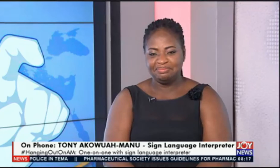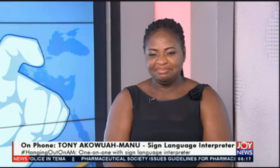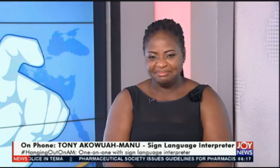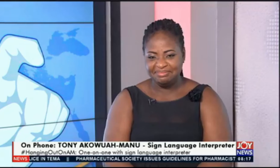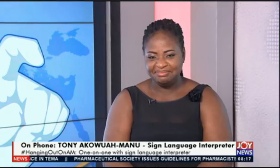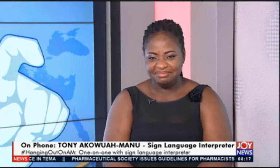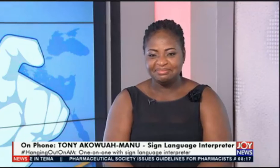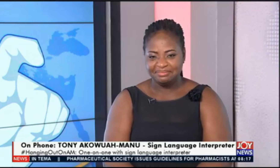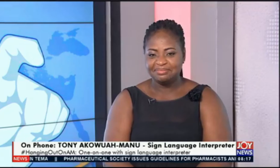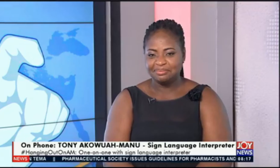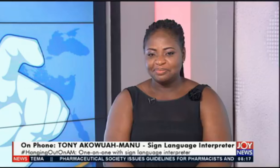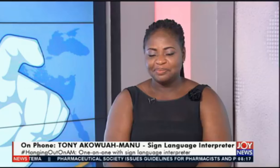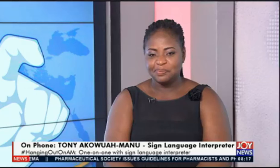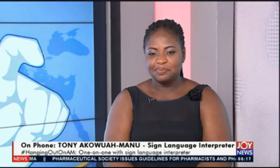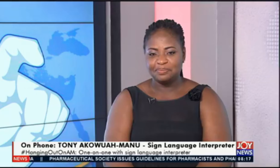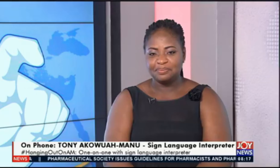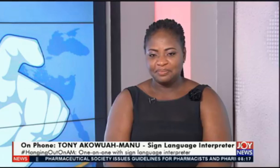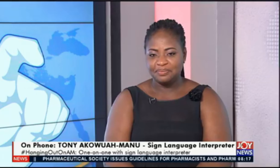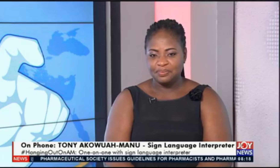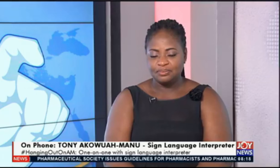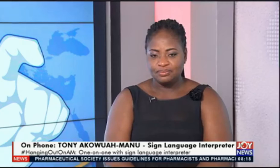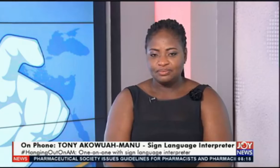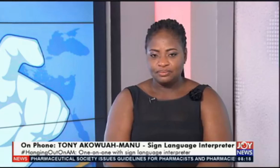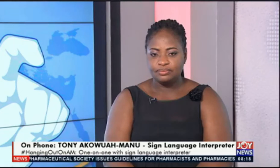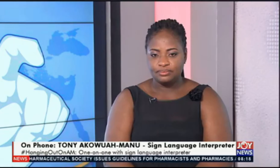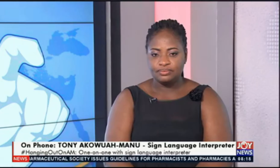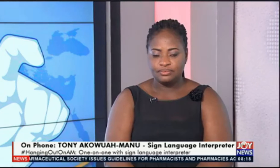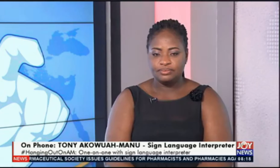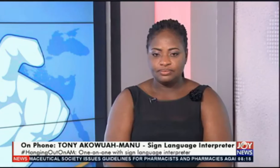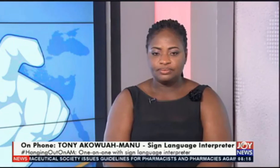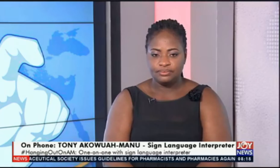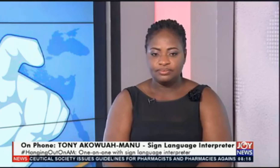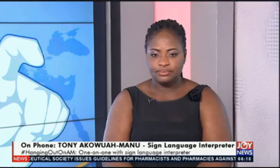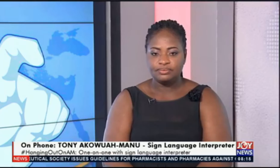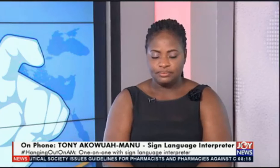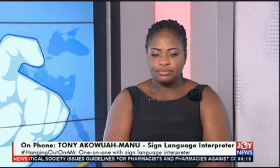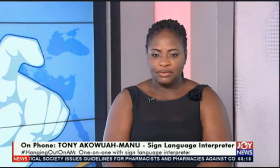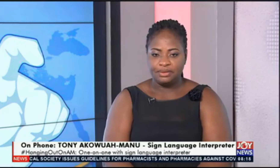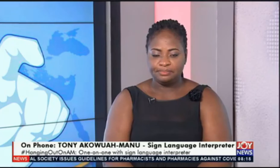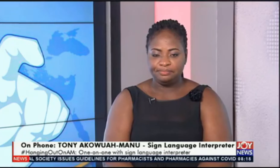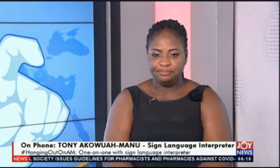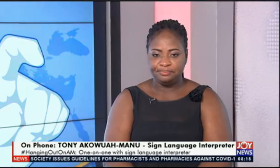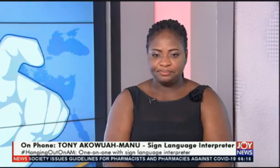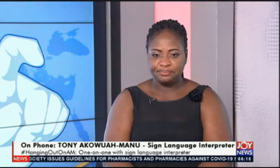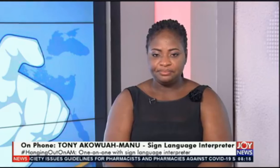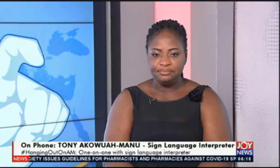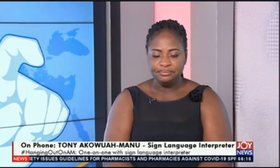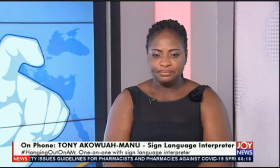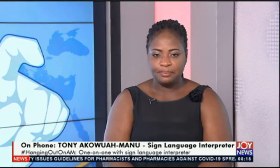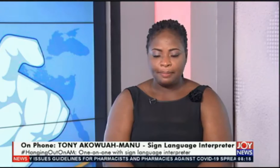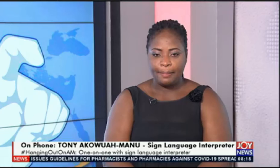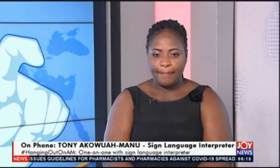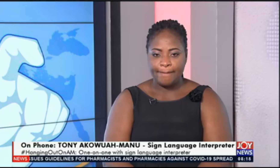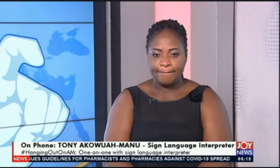We learn sign language together. I become so proud of you, and I want to encourage you so much. And I want to use